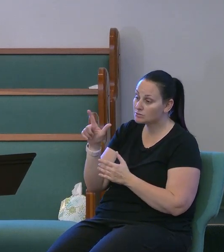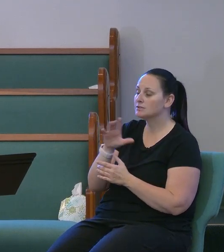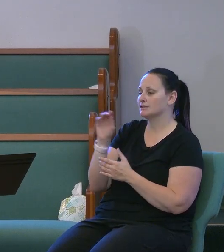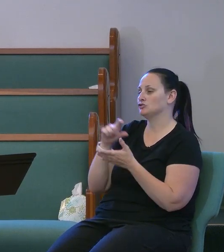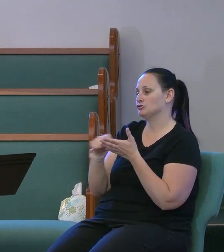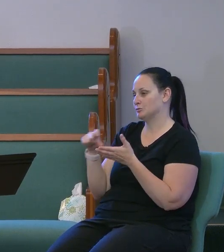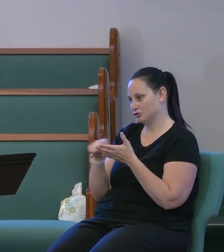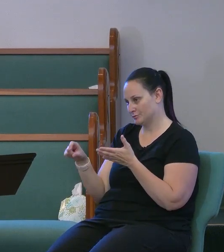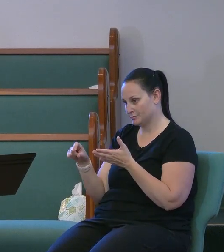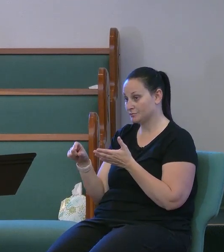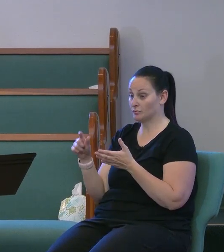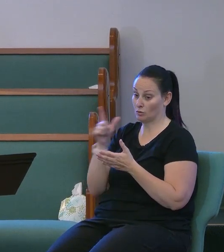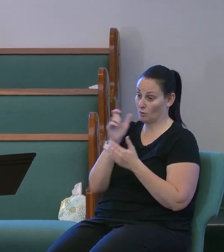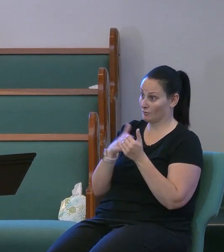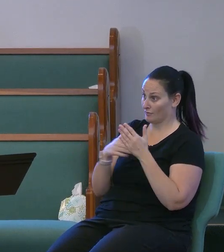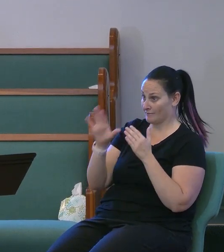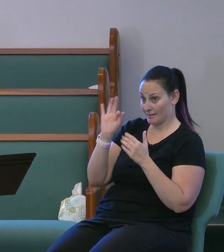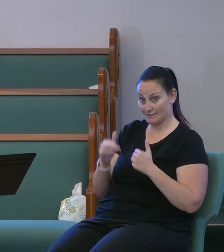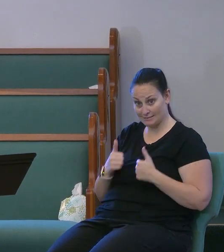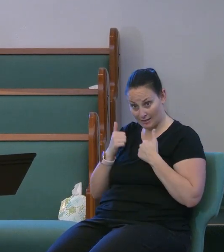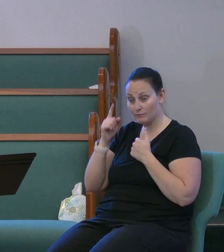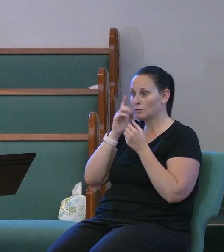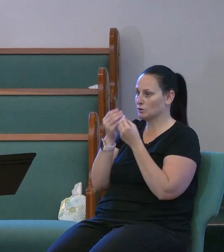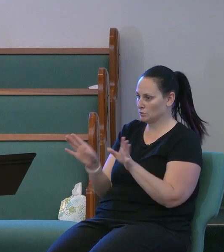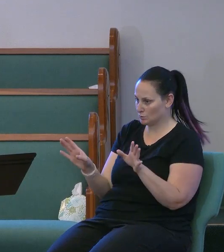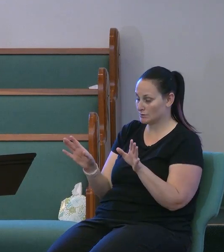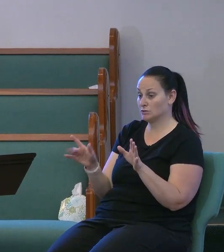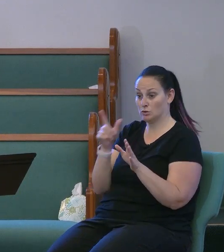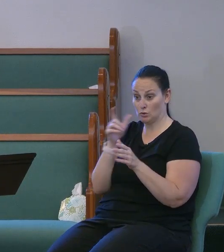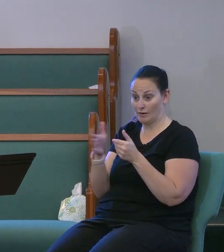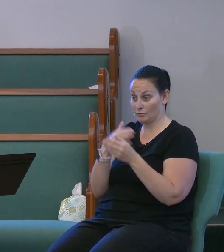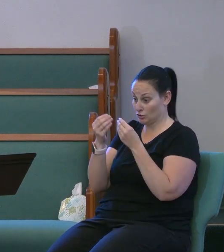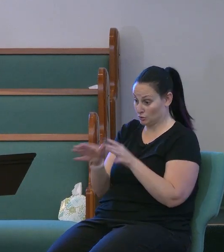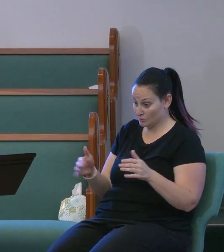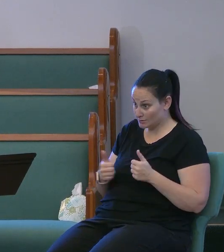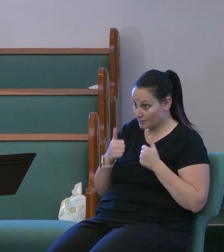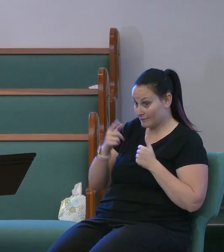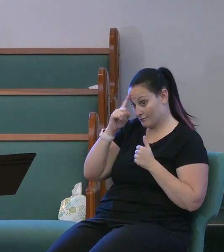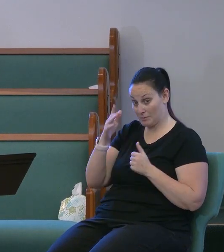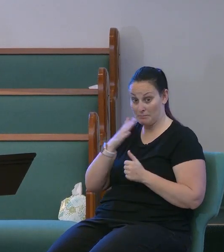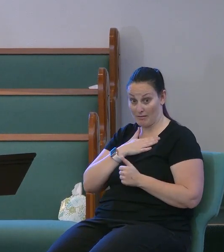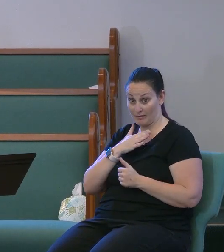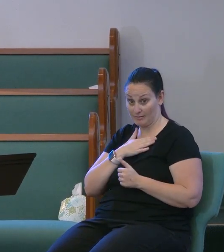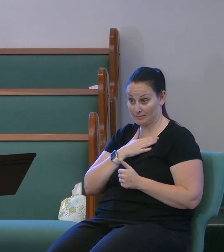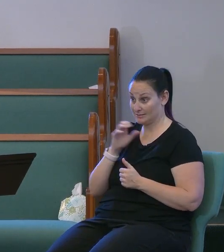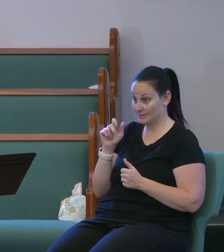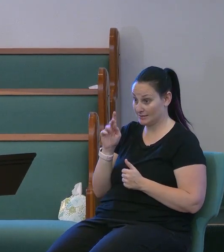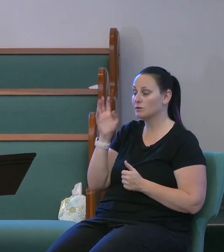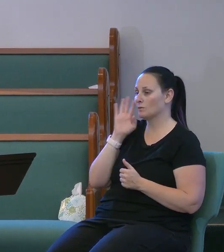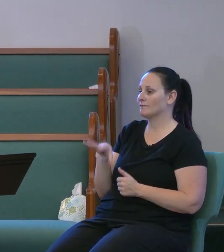Scriptures. Whoever finds his life will lose it, and whoever loses his life for my sake will find